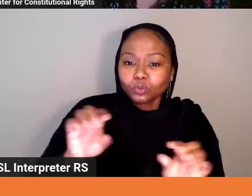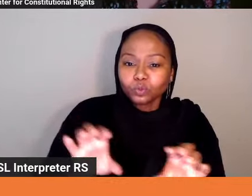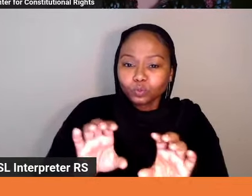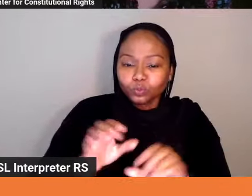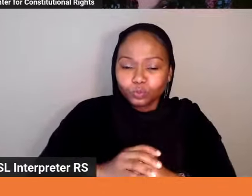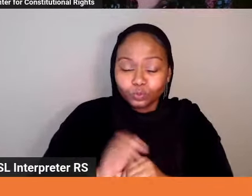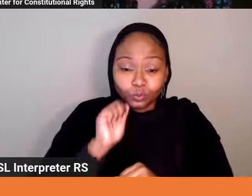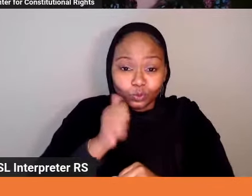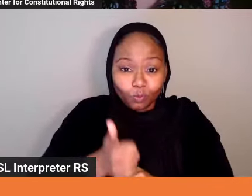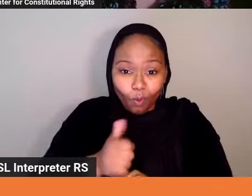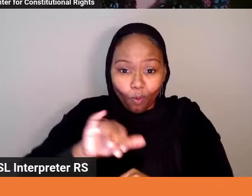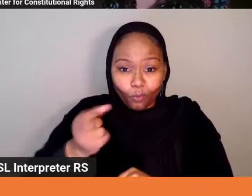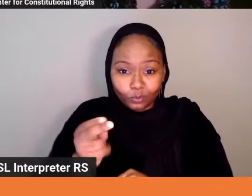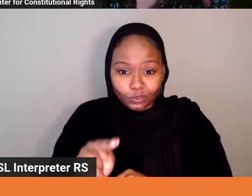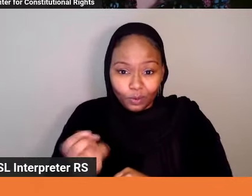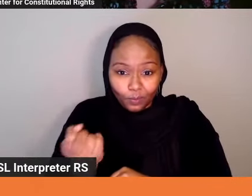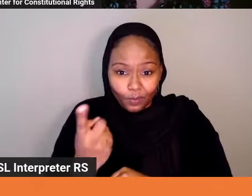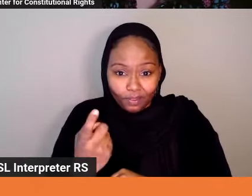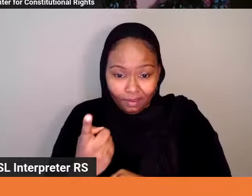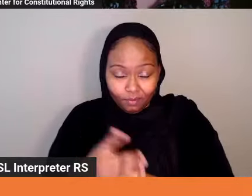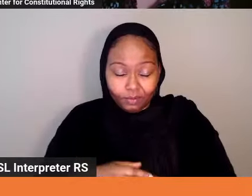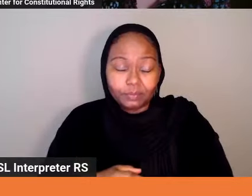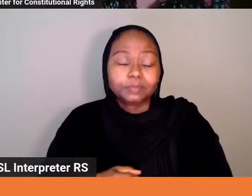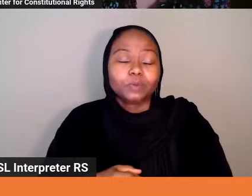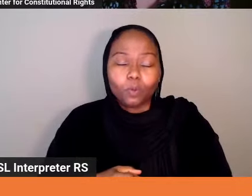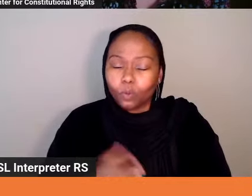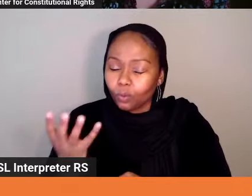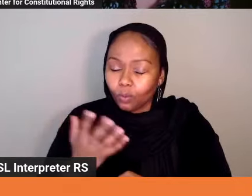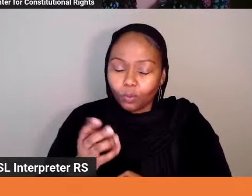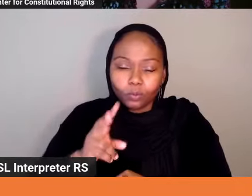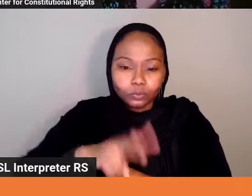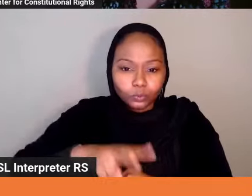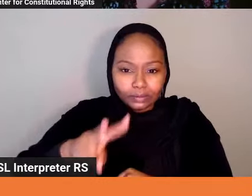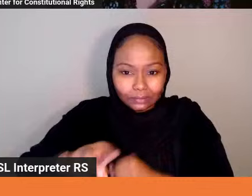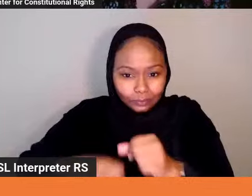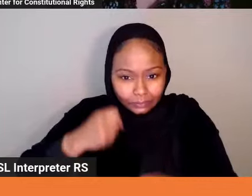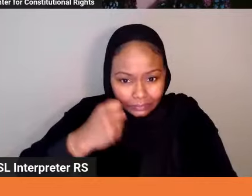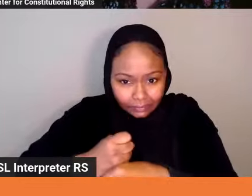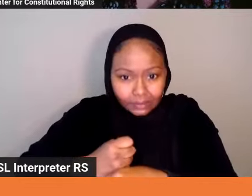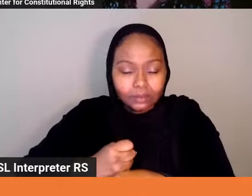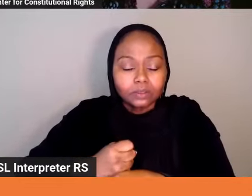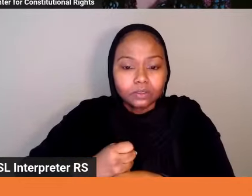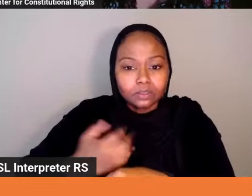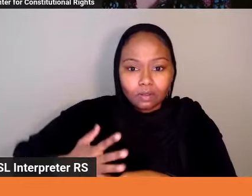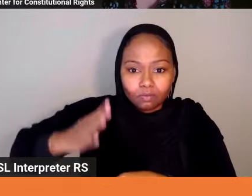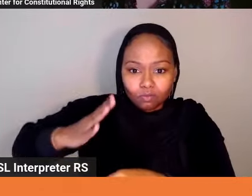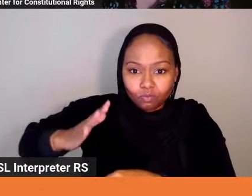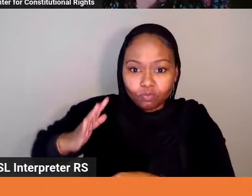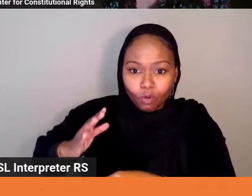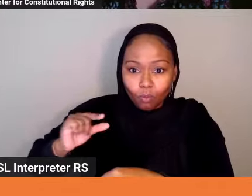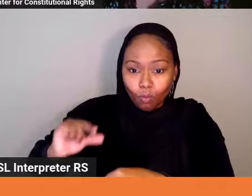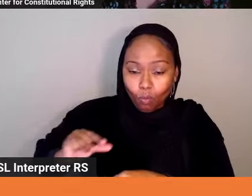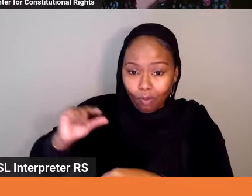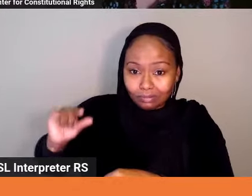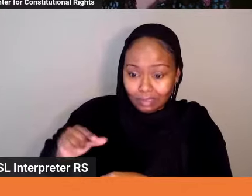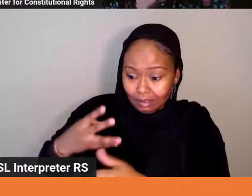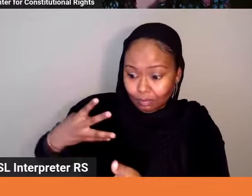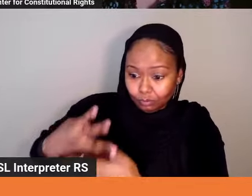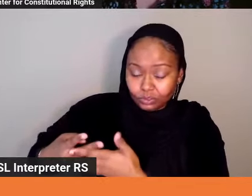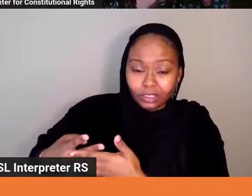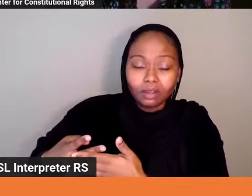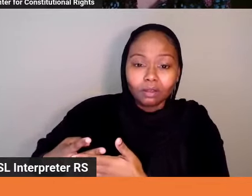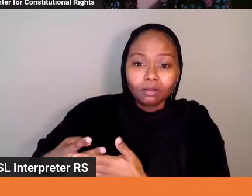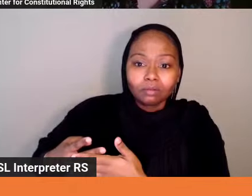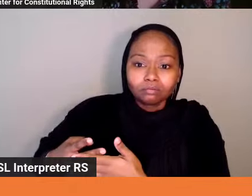Tomorrow, January 11th, will mark 22 years since Guantánamo has been used to indefinitely detain Muslim men and